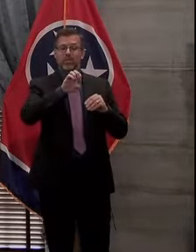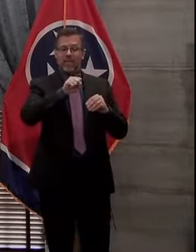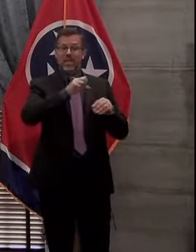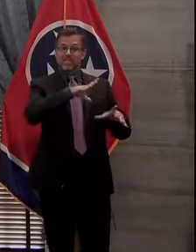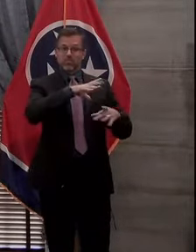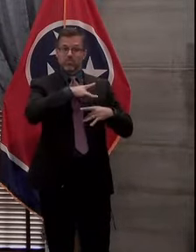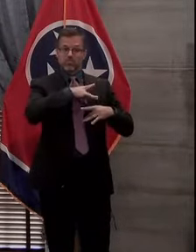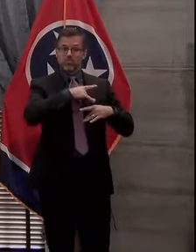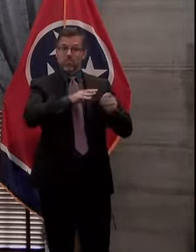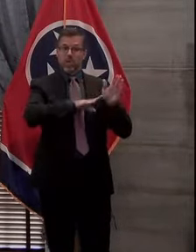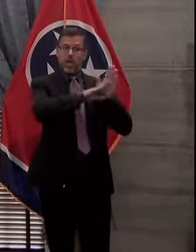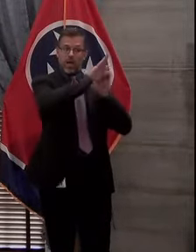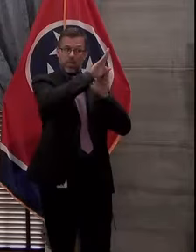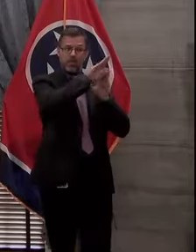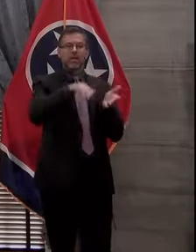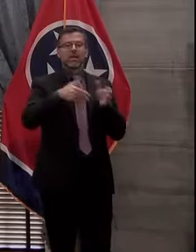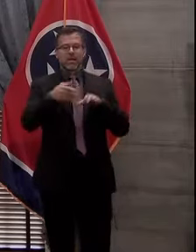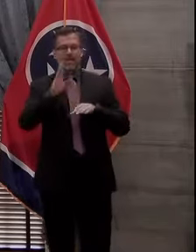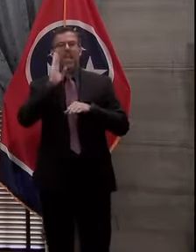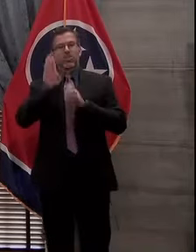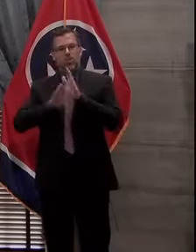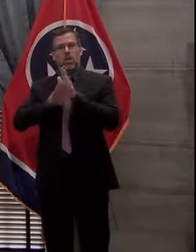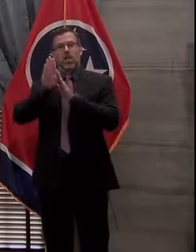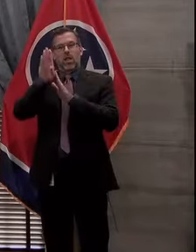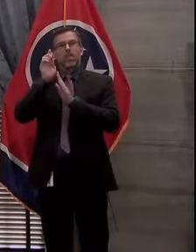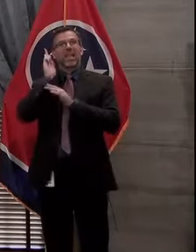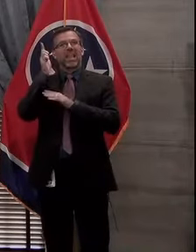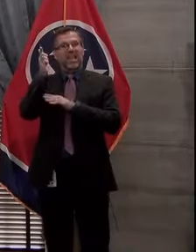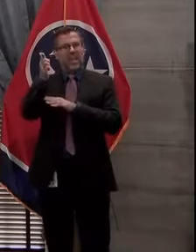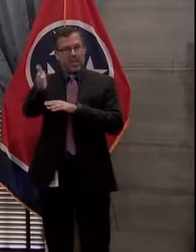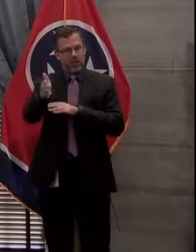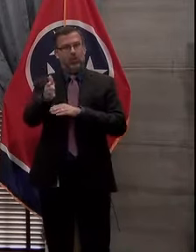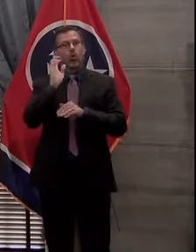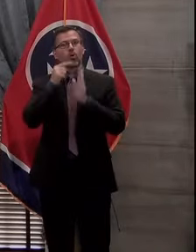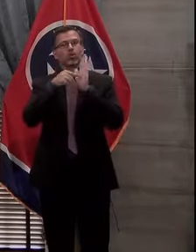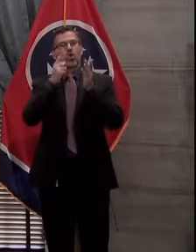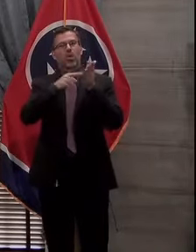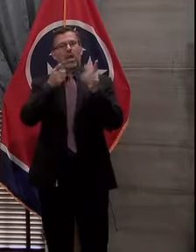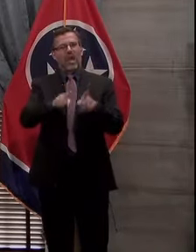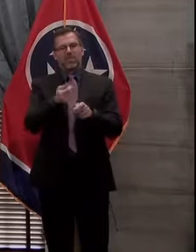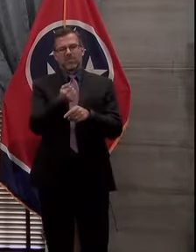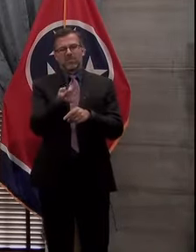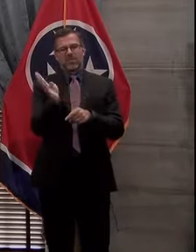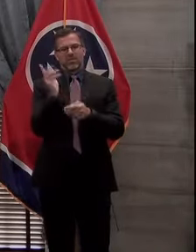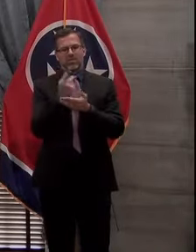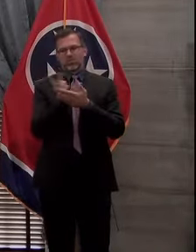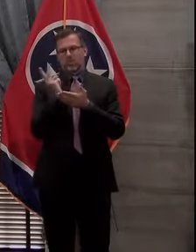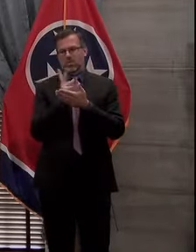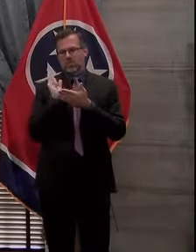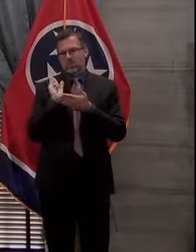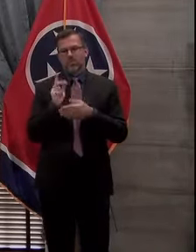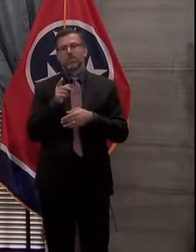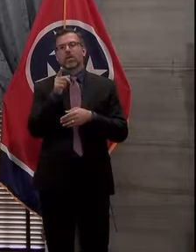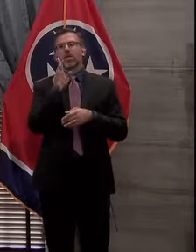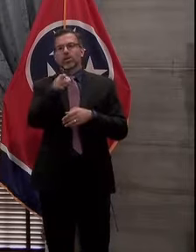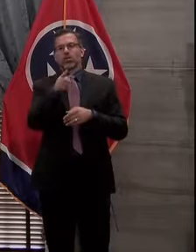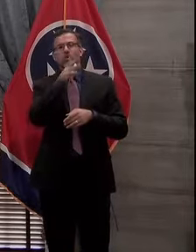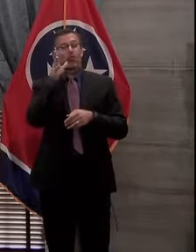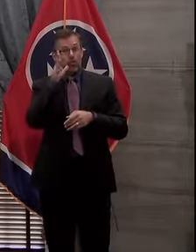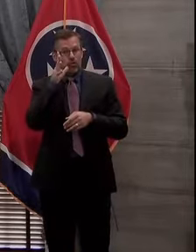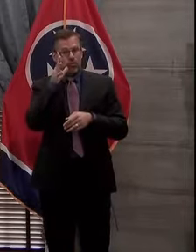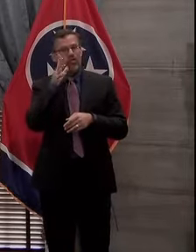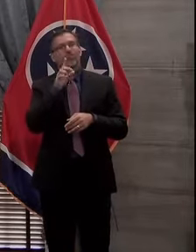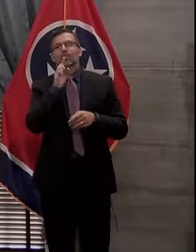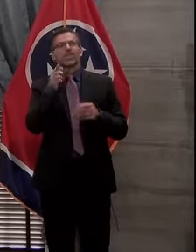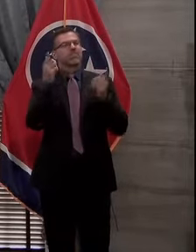we're starting to see that because it's a lagging indicator of what happened a few weeks ago. So, and to your point about rural, it's happening